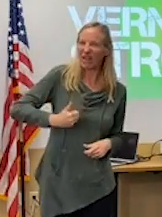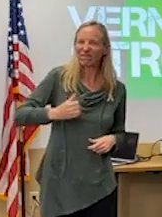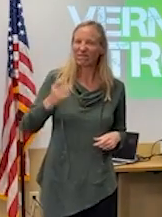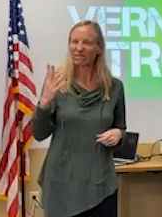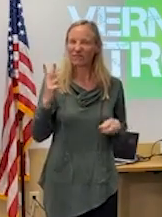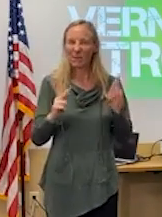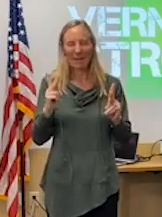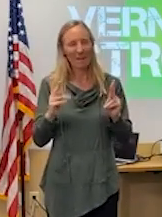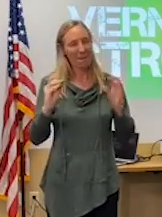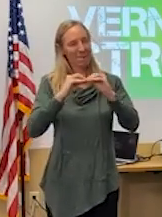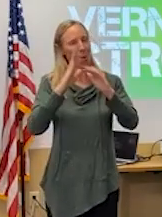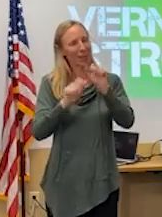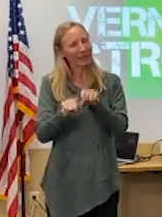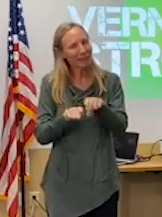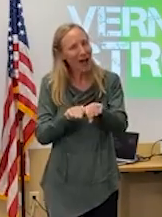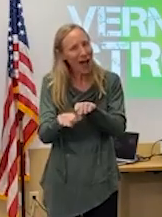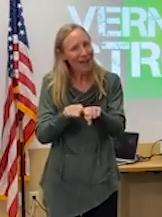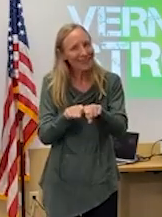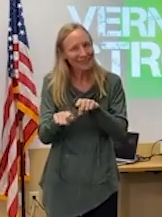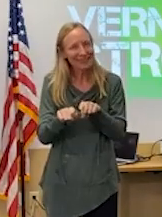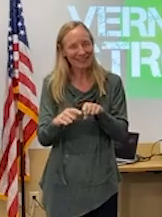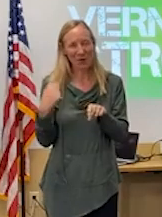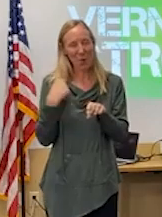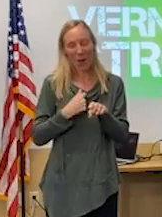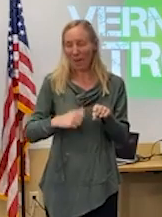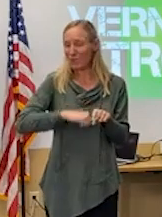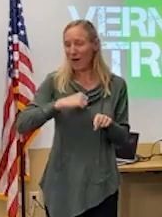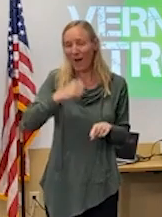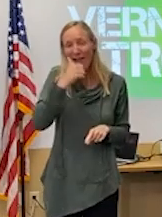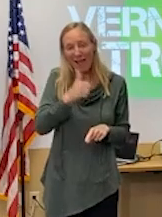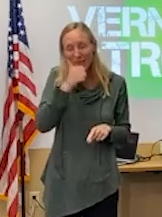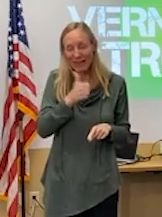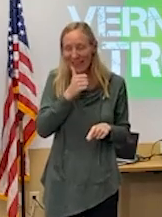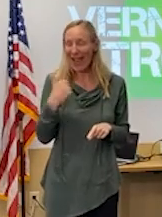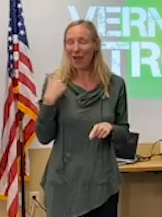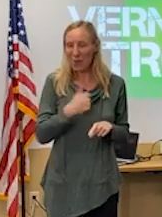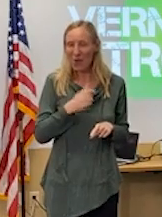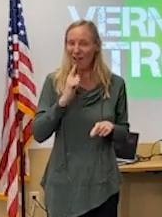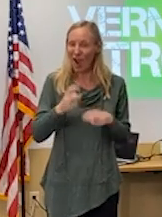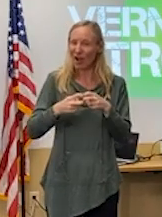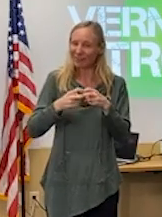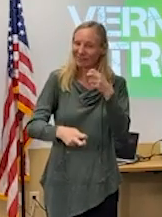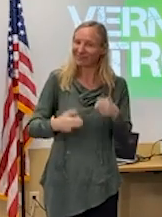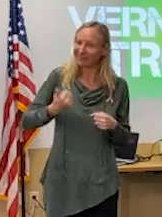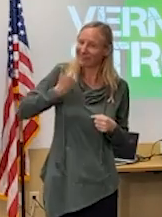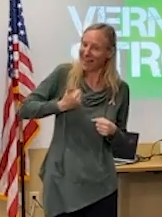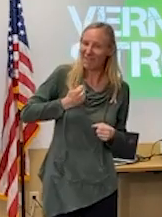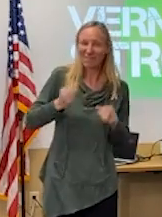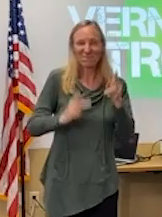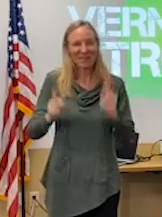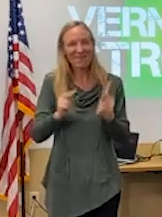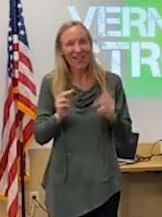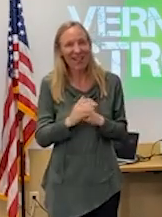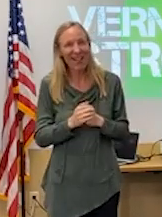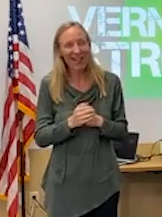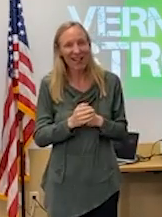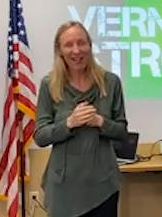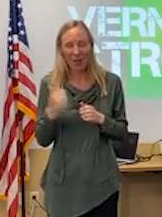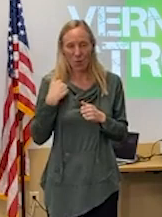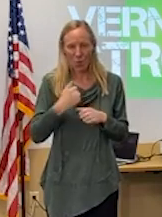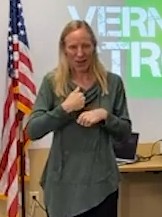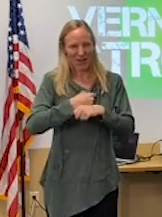more than socks. And that's something that we're proud to bring to the table every single day. Darn Tough is so much more than socks. We are about creating